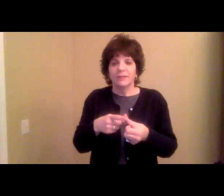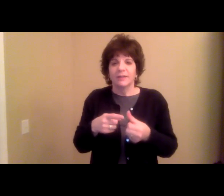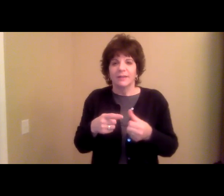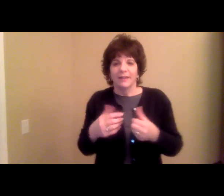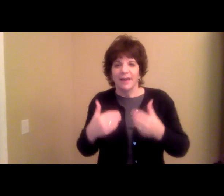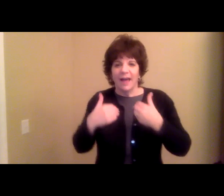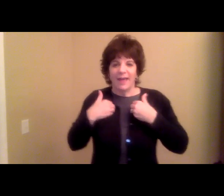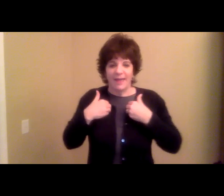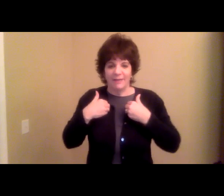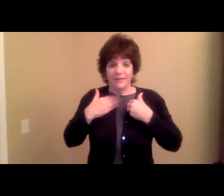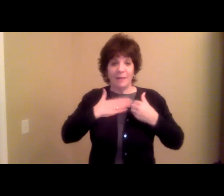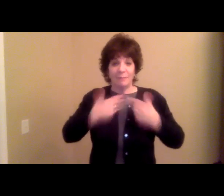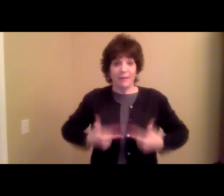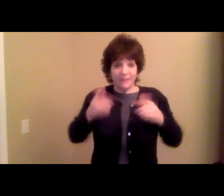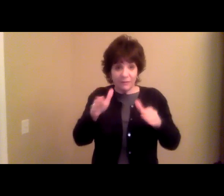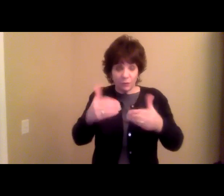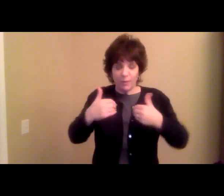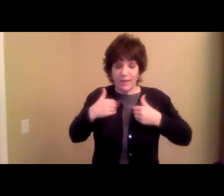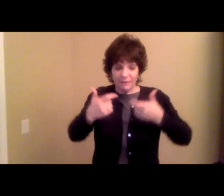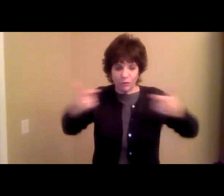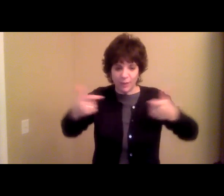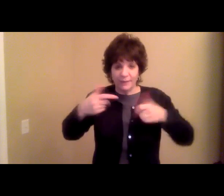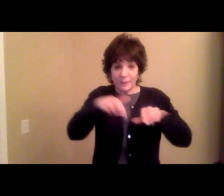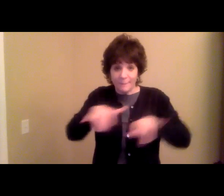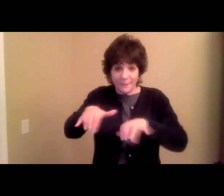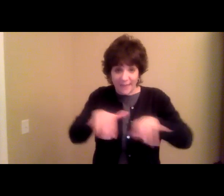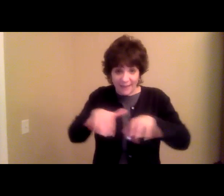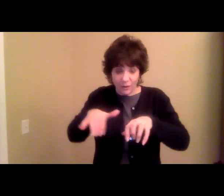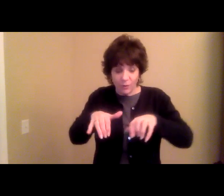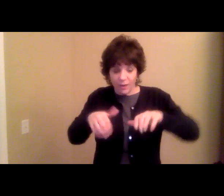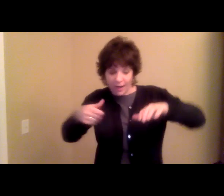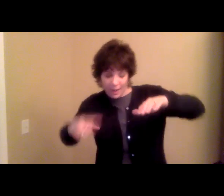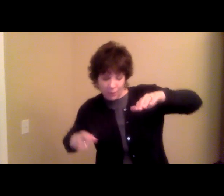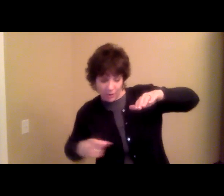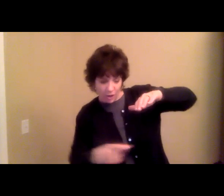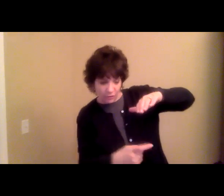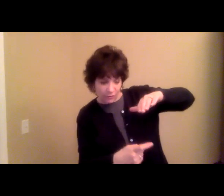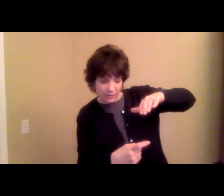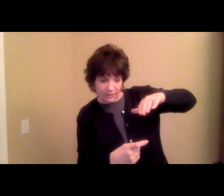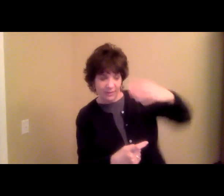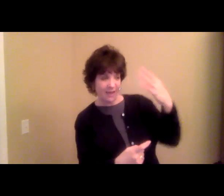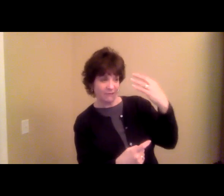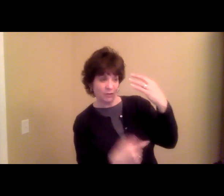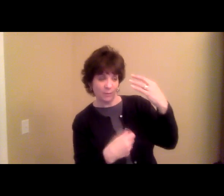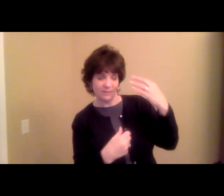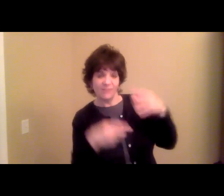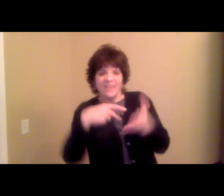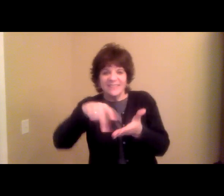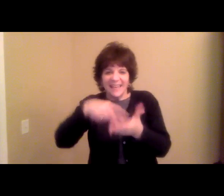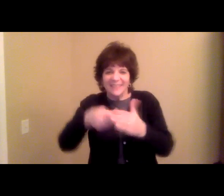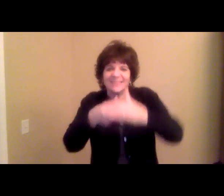a grand piano in my living room, and I went under it and I created and filmed myself making a dance under the